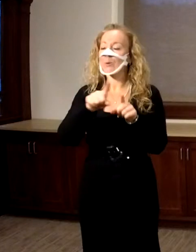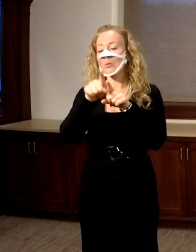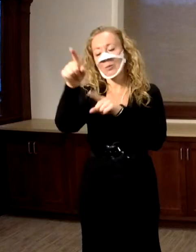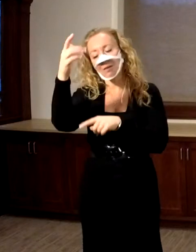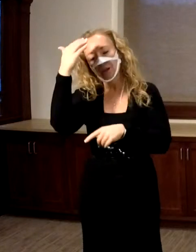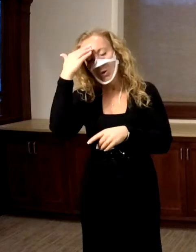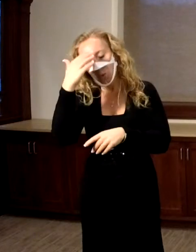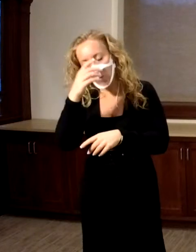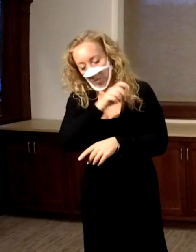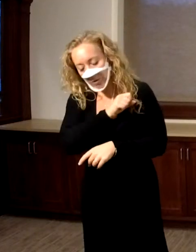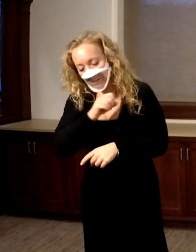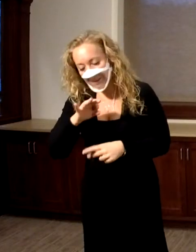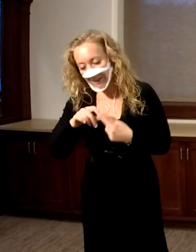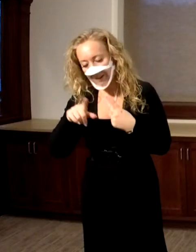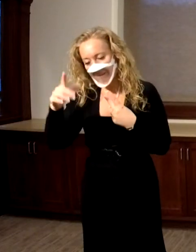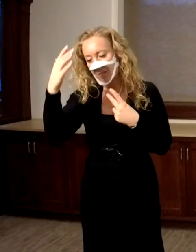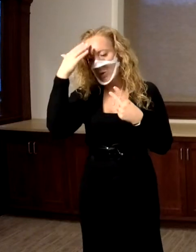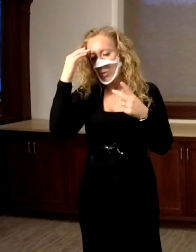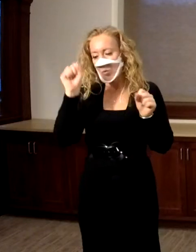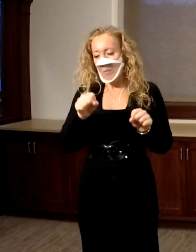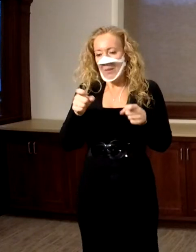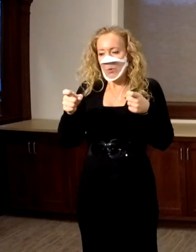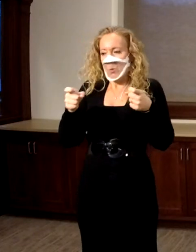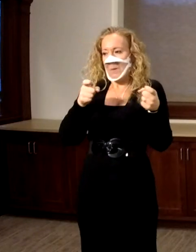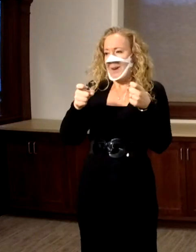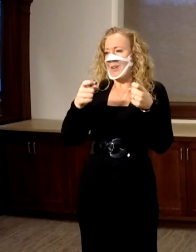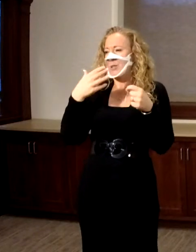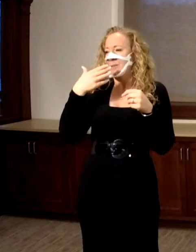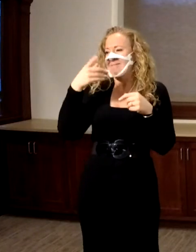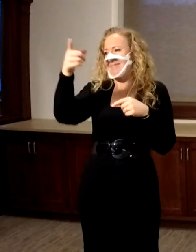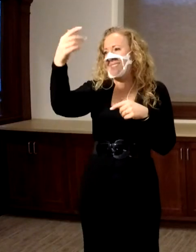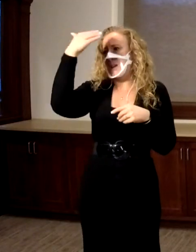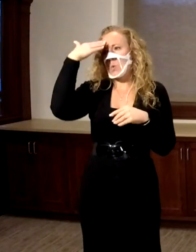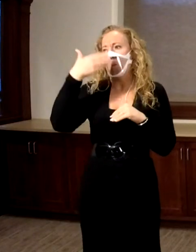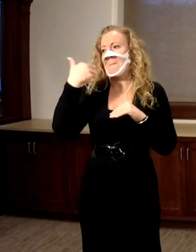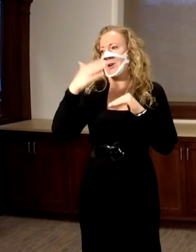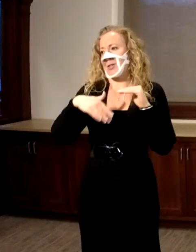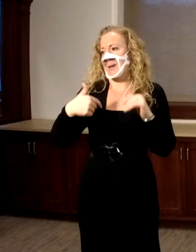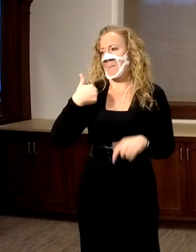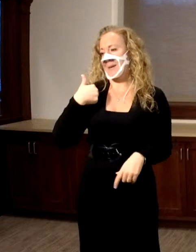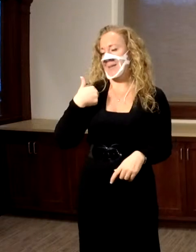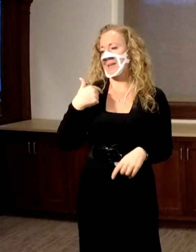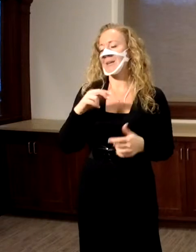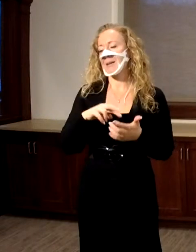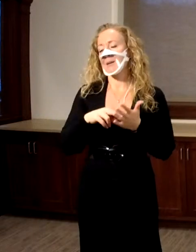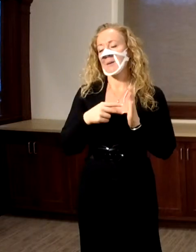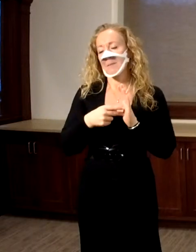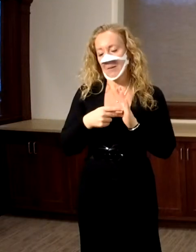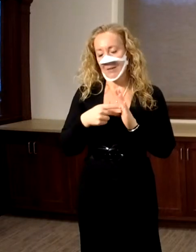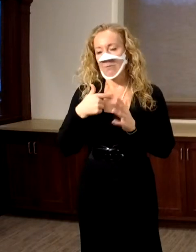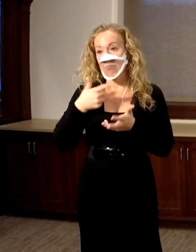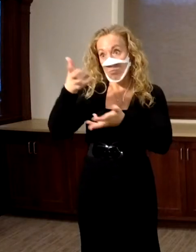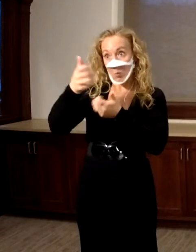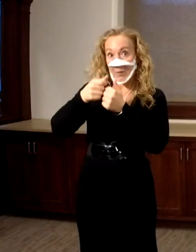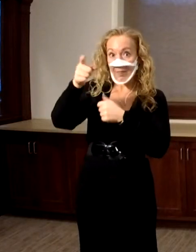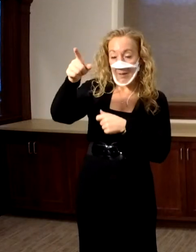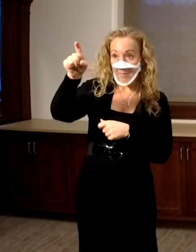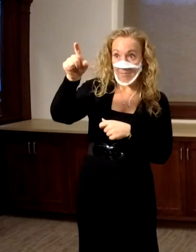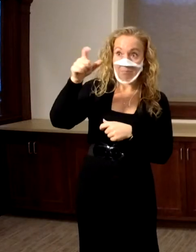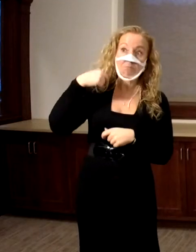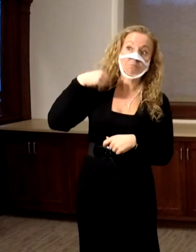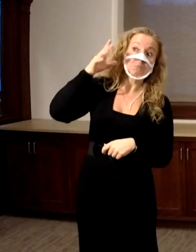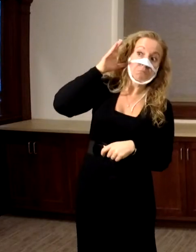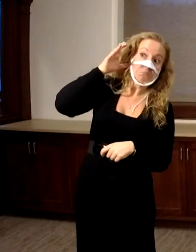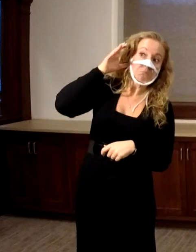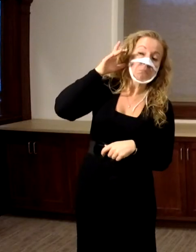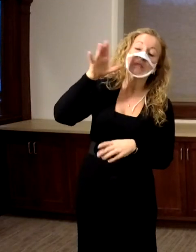hospital, their staff, and their ability to manage better than I certainly do. And so we work with them and we listen to them, and